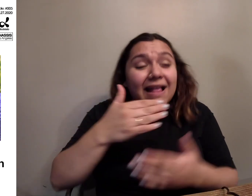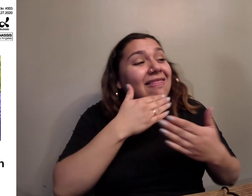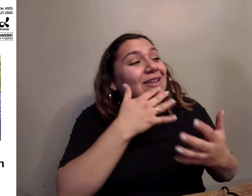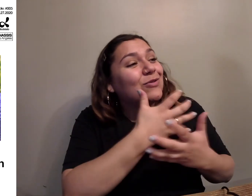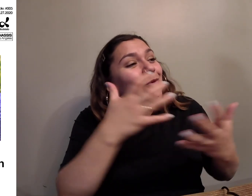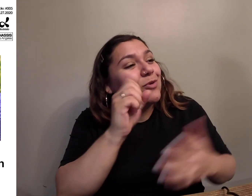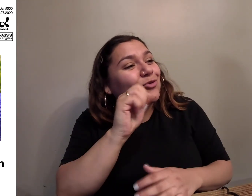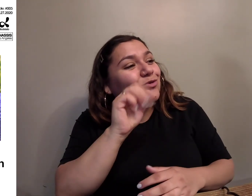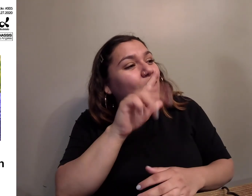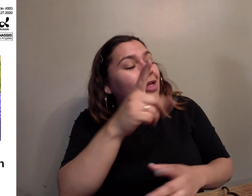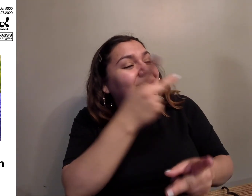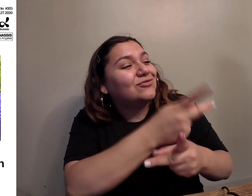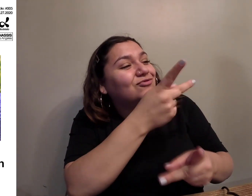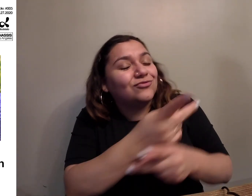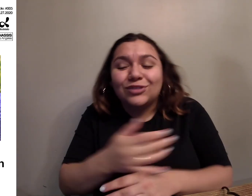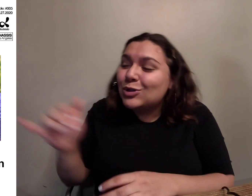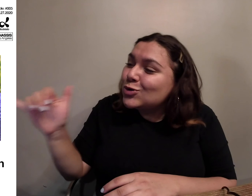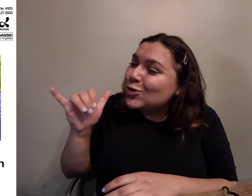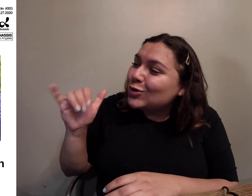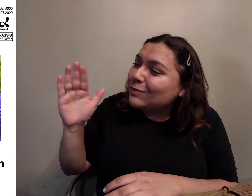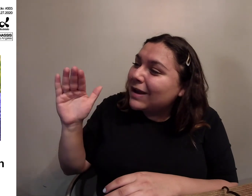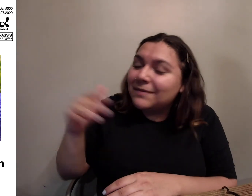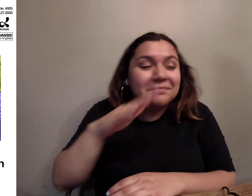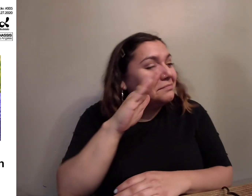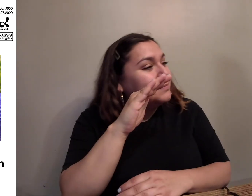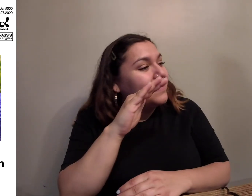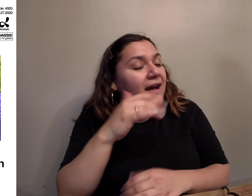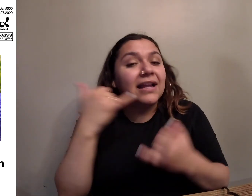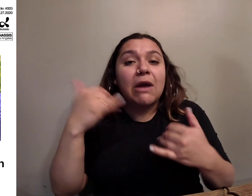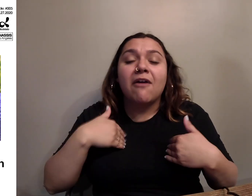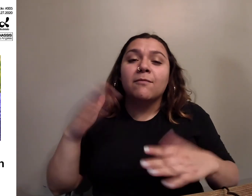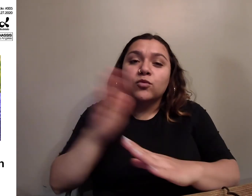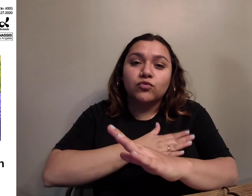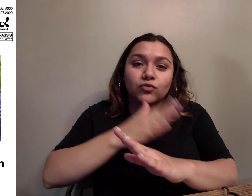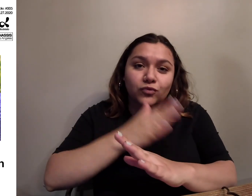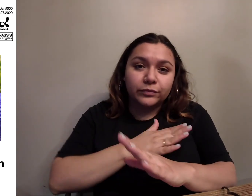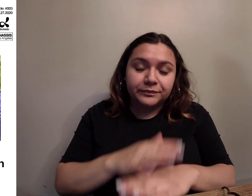care of yourself. You too. Bye-bye. Bye-bye.